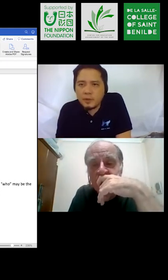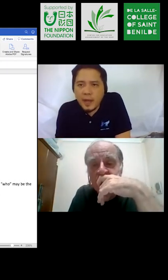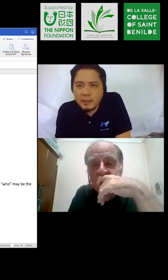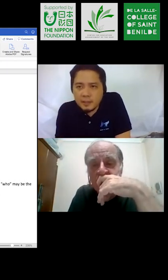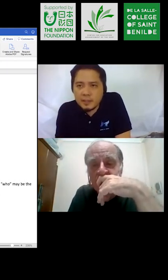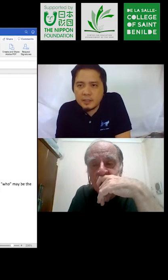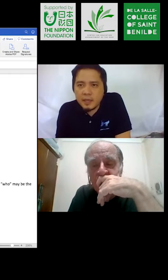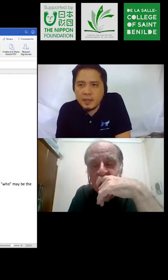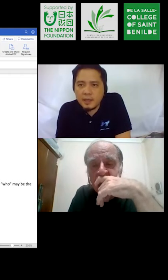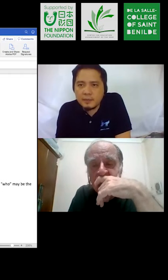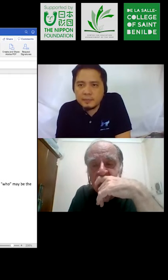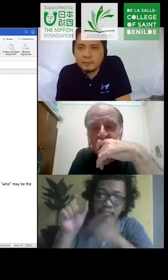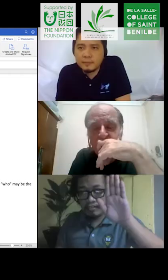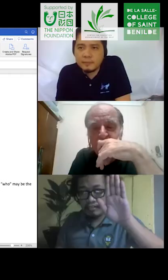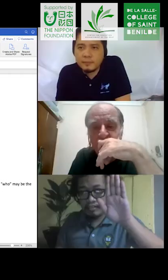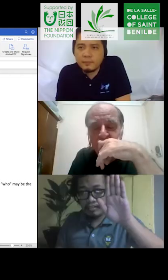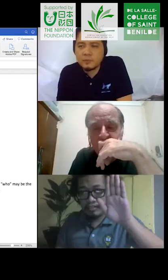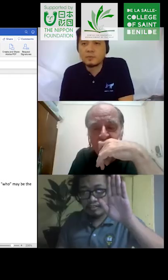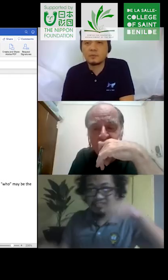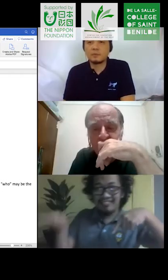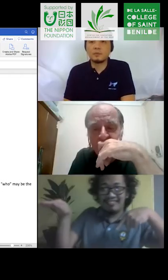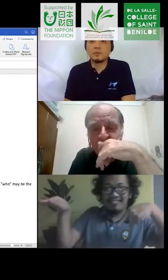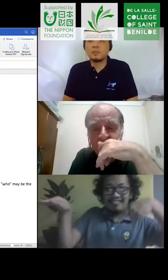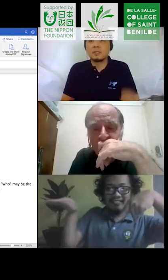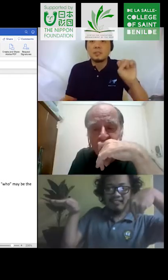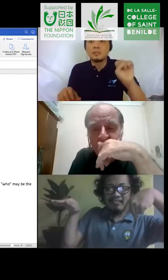So Nat is saying.